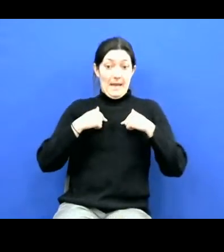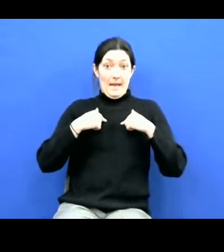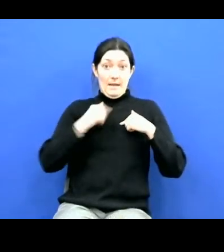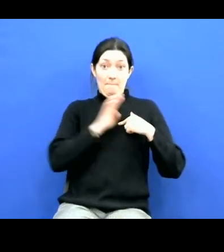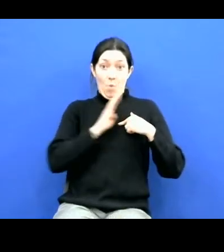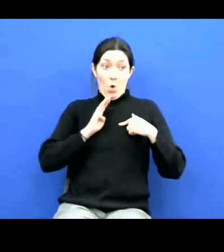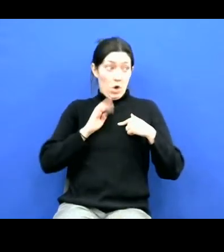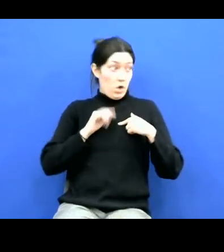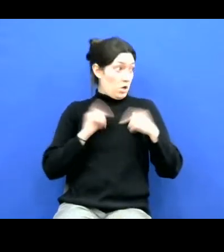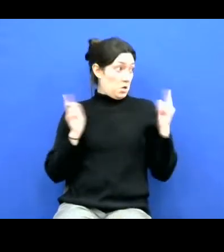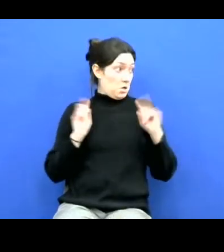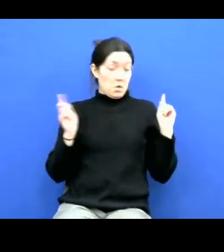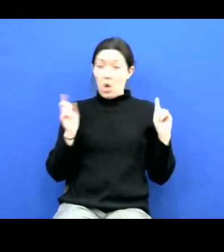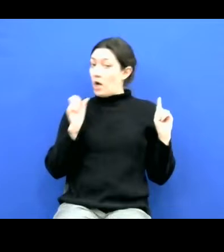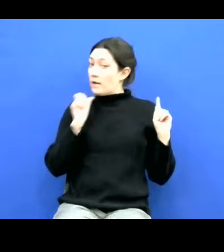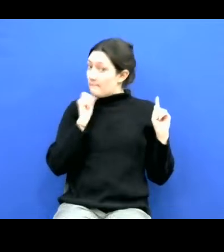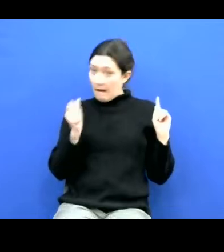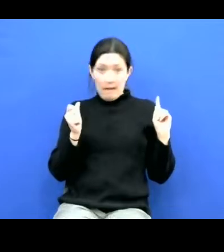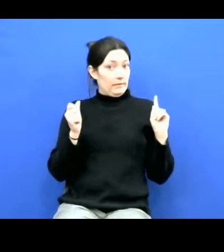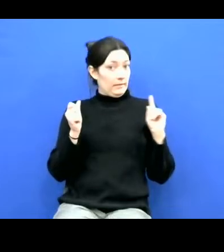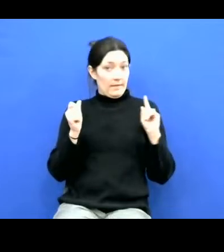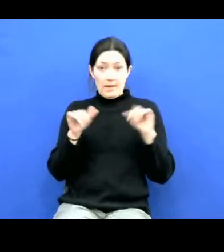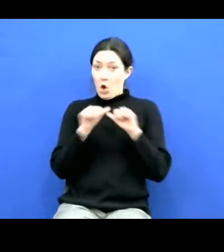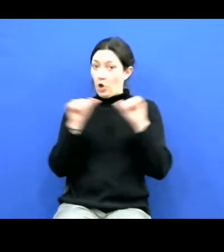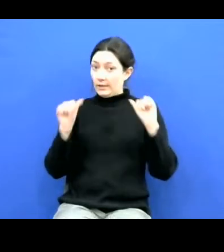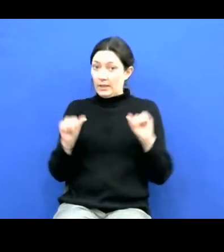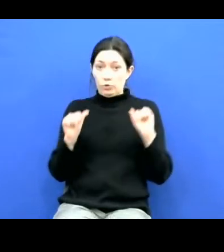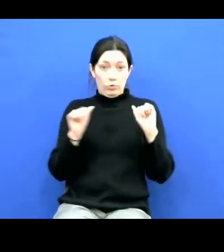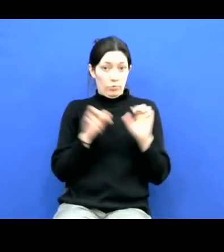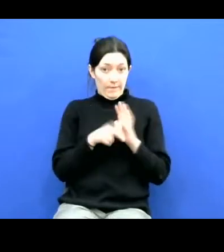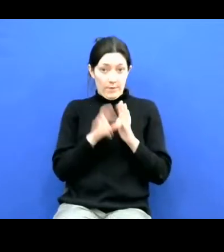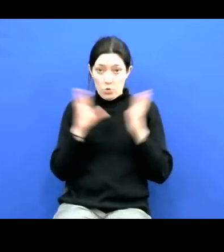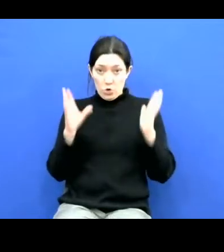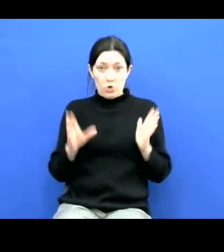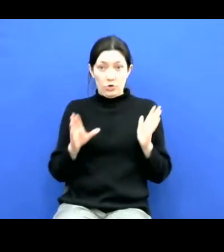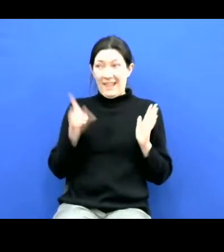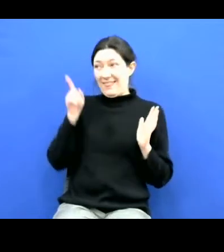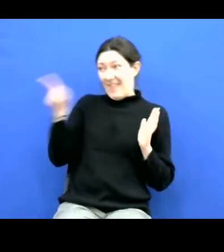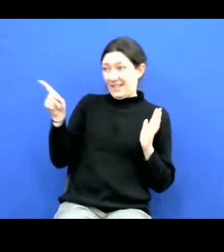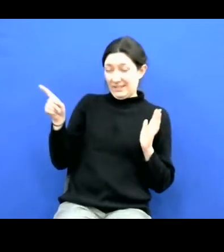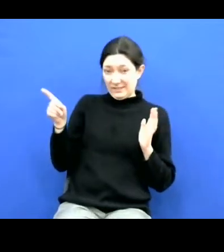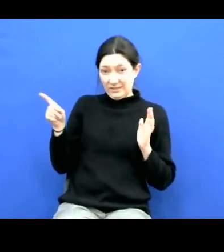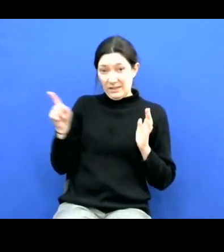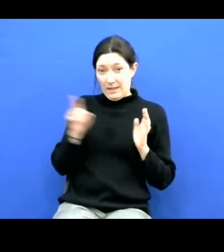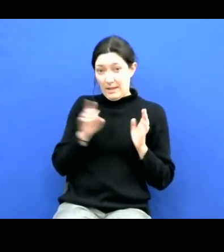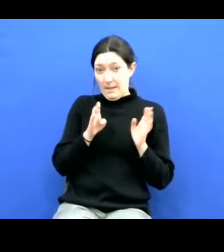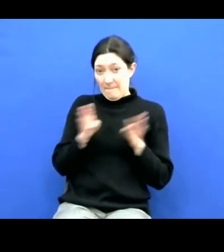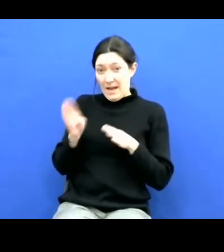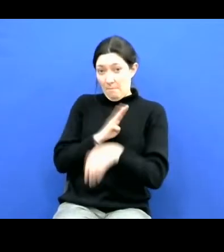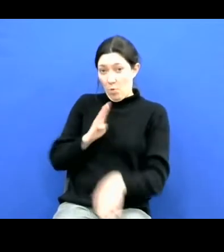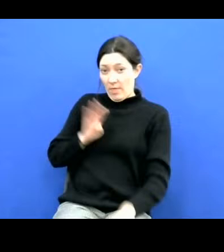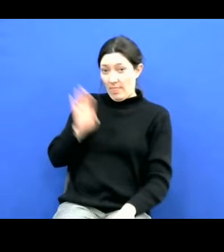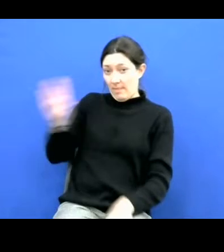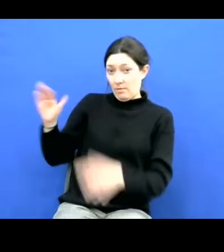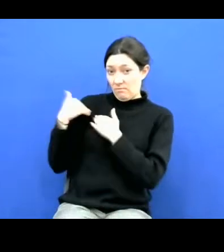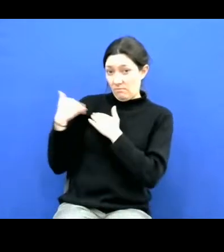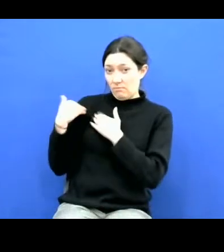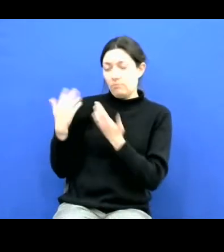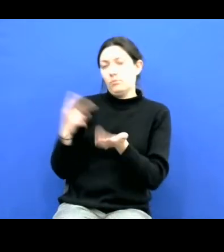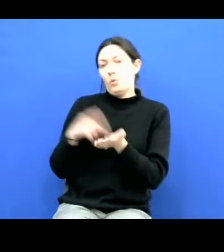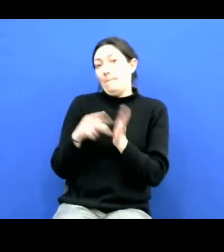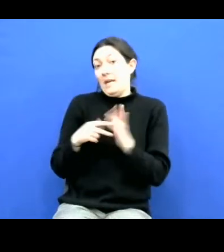review. That's the function of the planning board. So what we would have as a condition on this